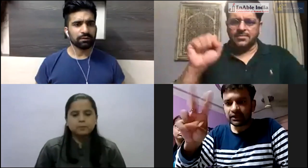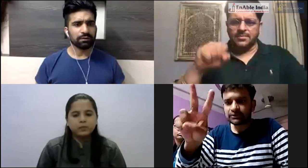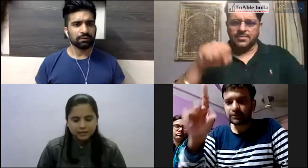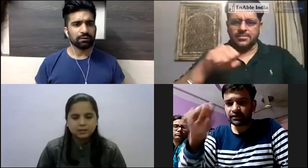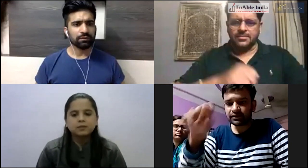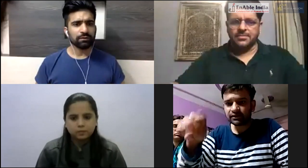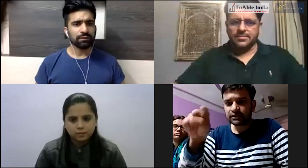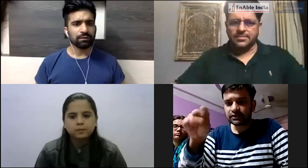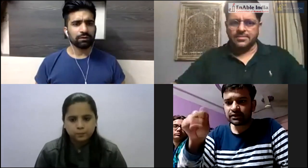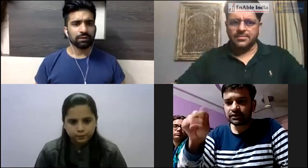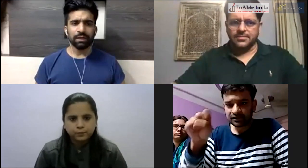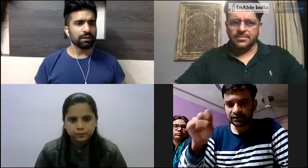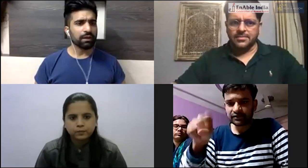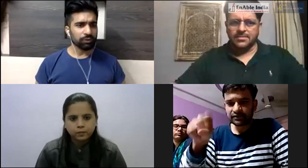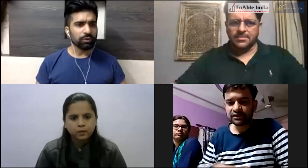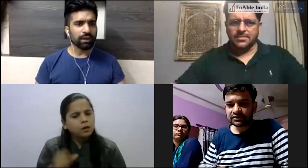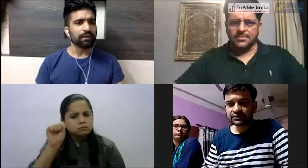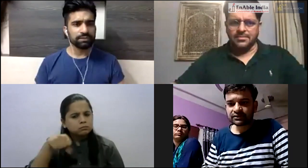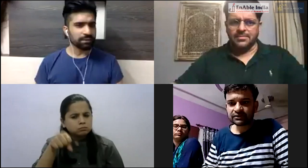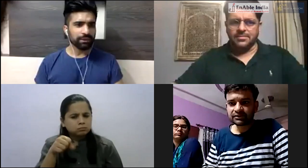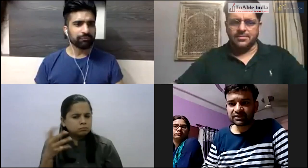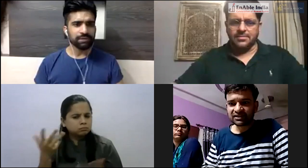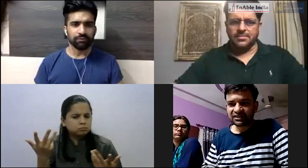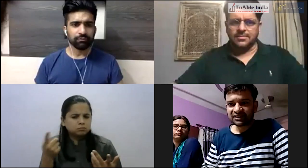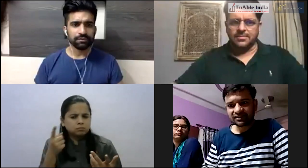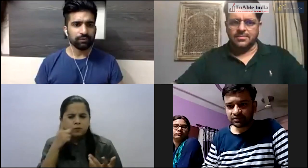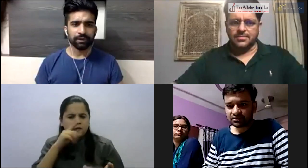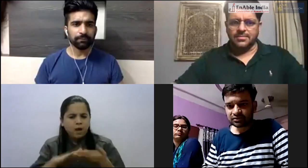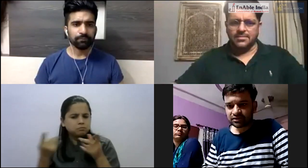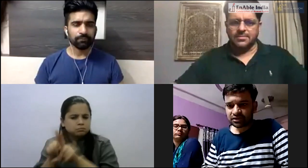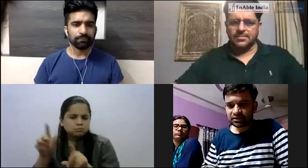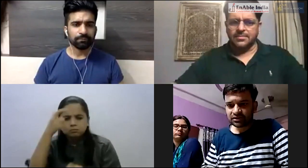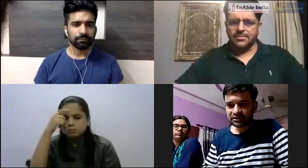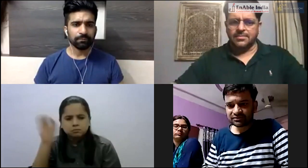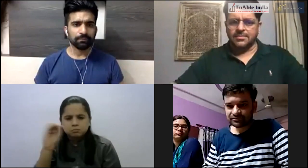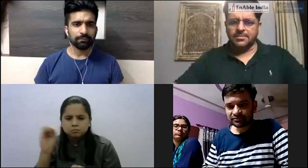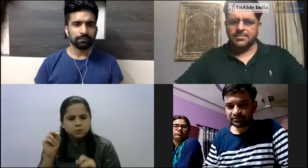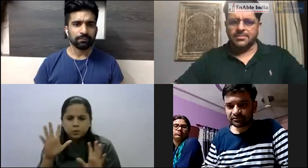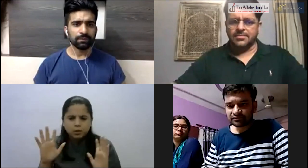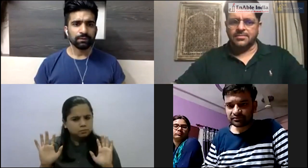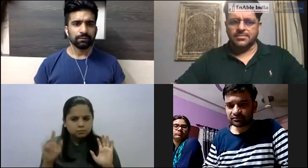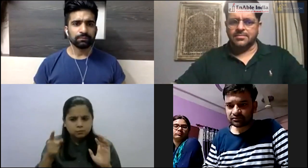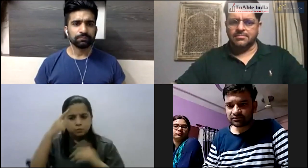Yes, yes, Yeah, yeah, yeah. You can. It's completely safe. It's fine.